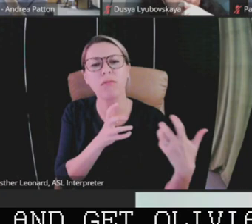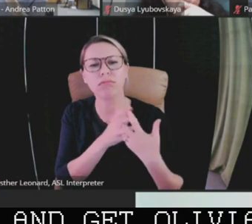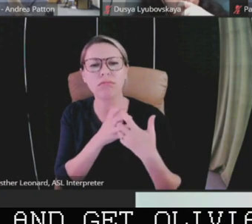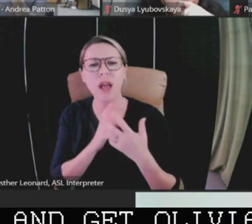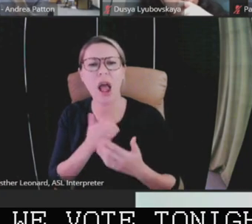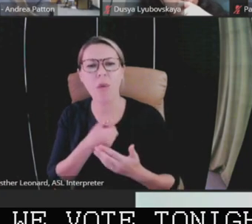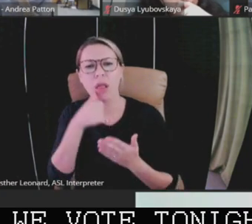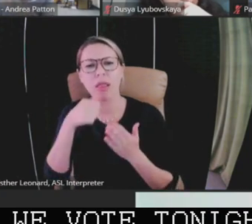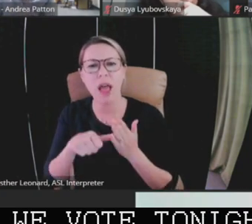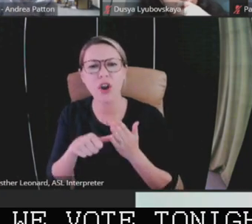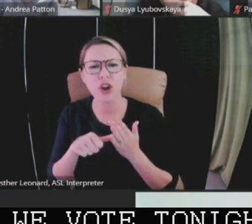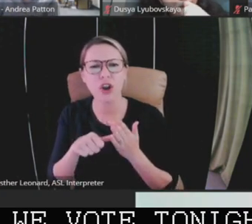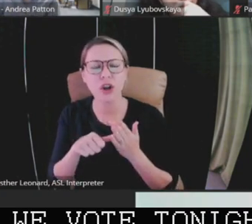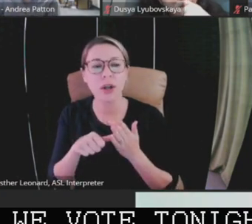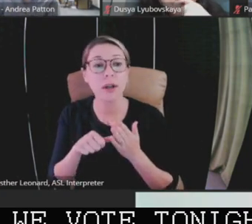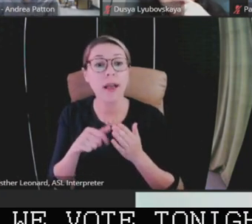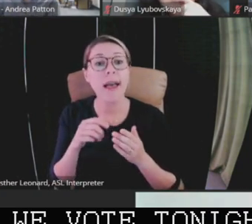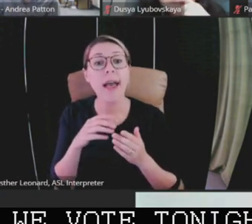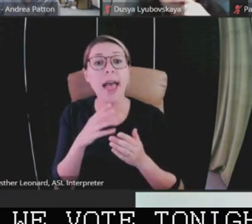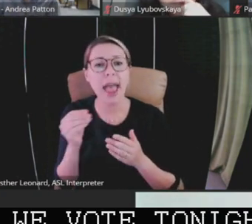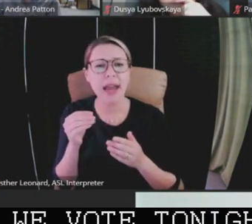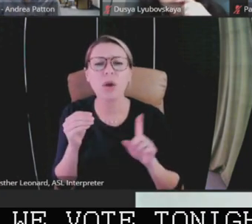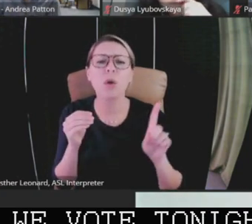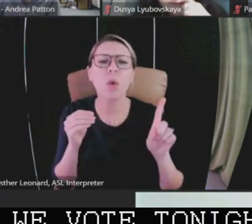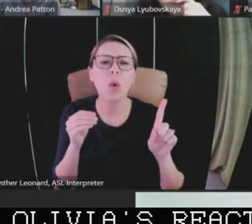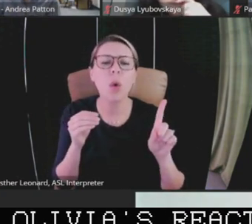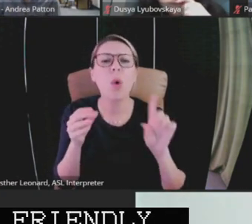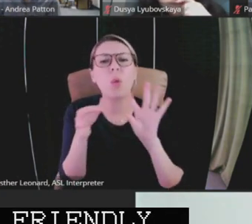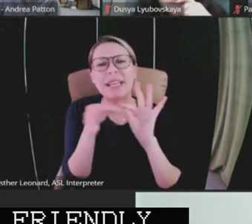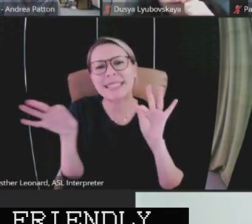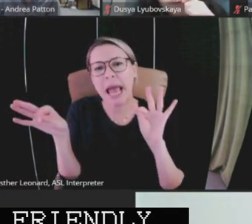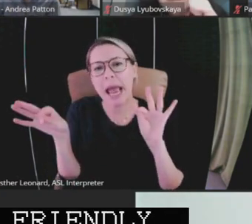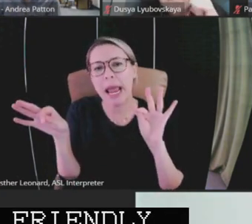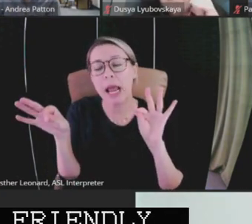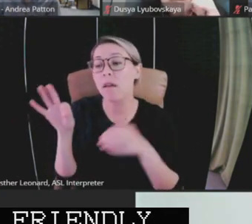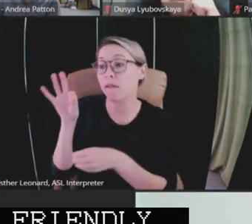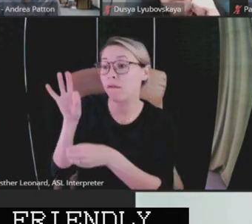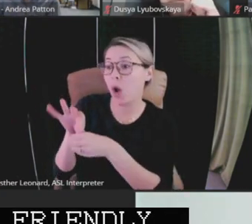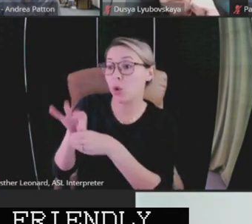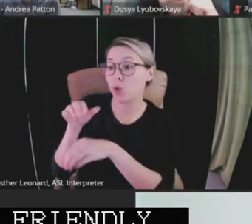to send a letter out upon Olivia's approval.